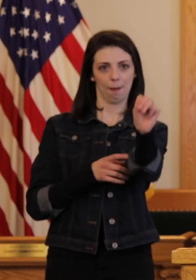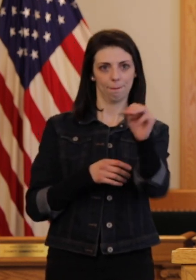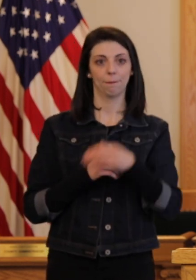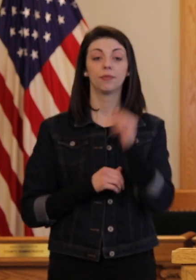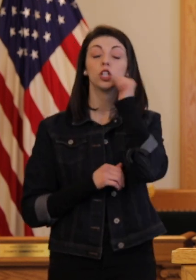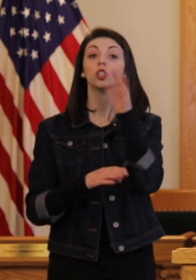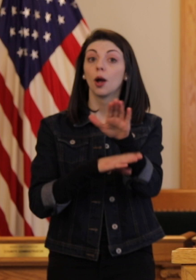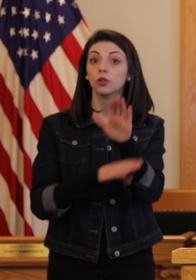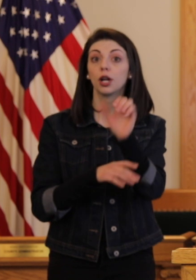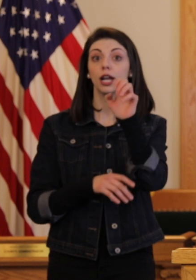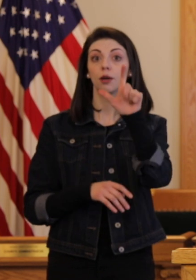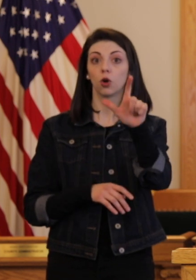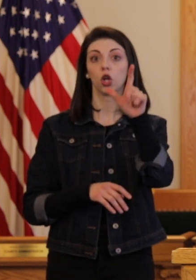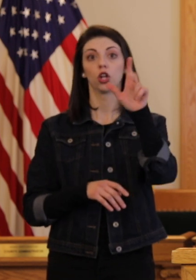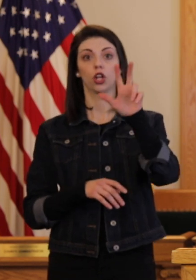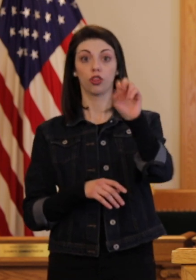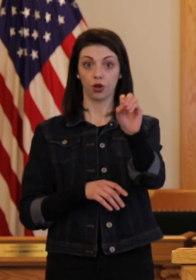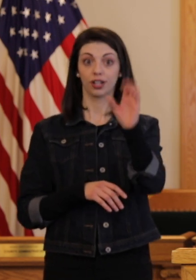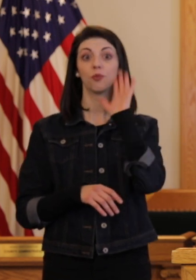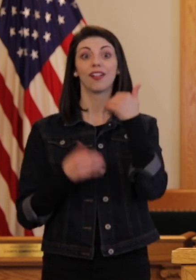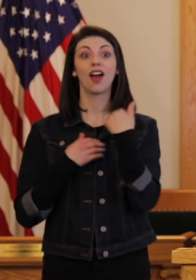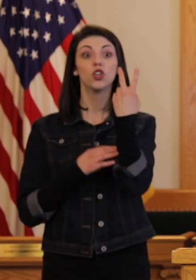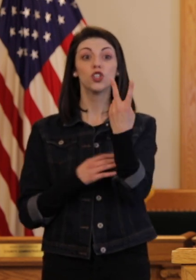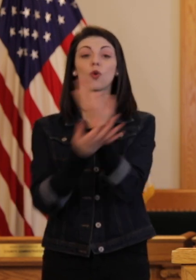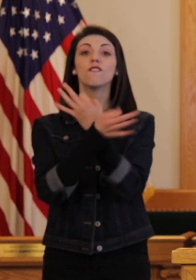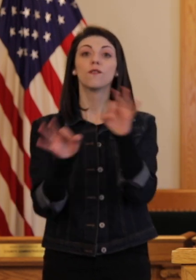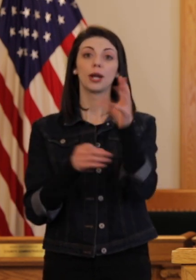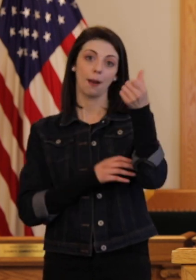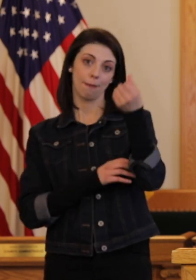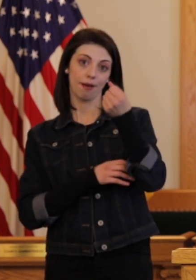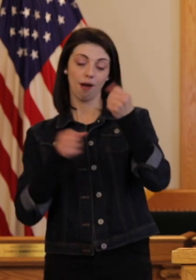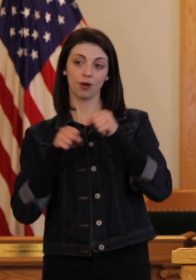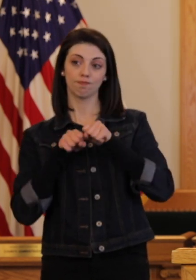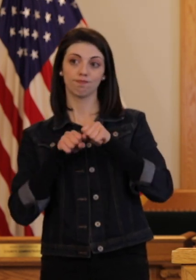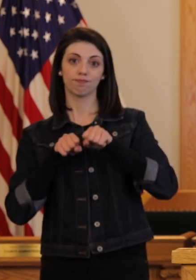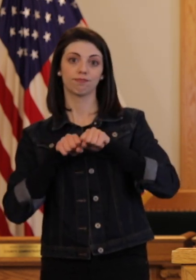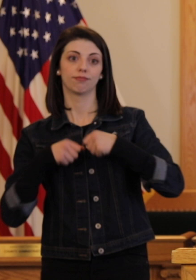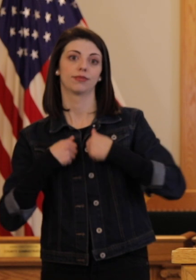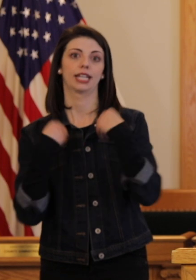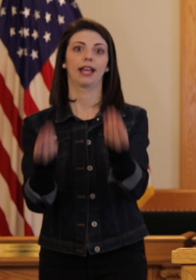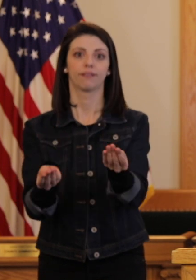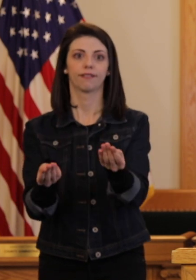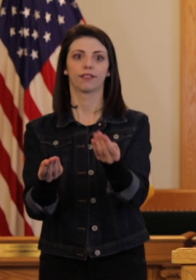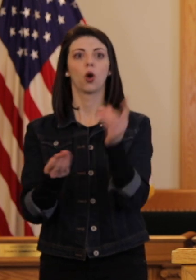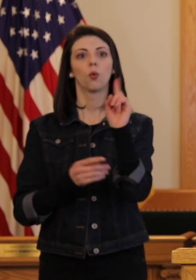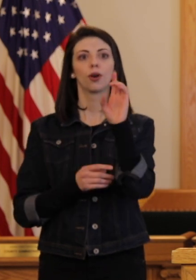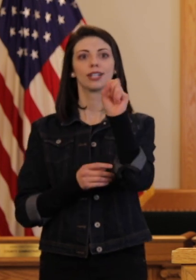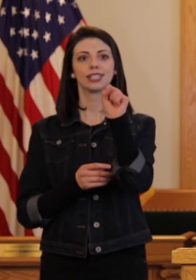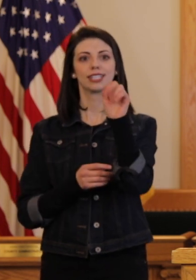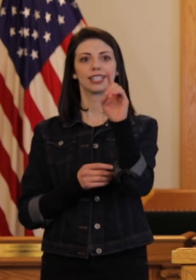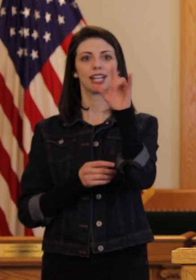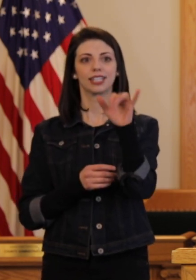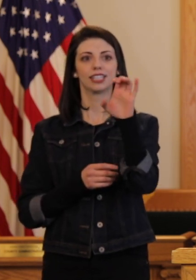April 30th, there will be 2 free milk distribution events at the Pulaski High School and the Sandy Creek Fairgrounds. Both